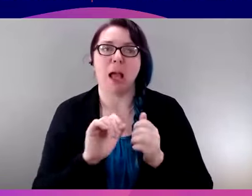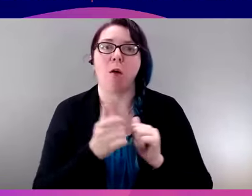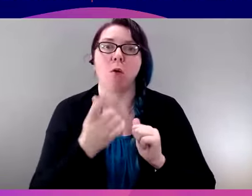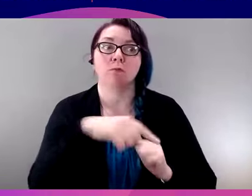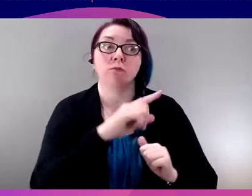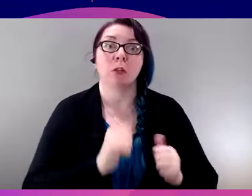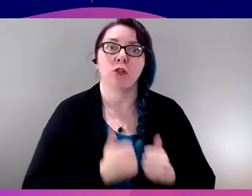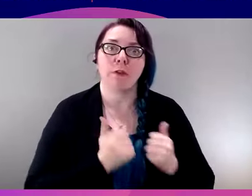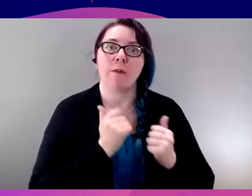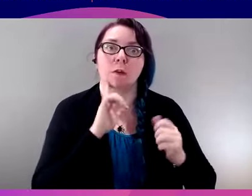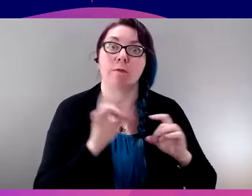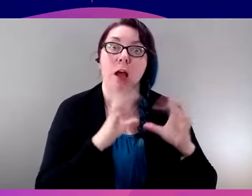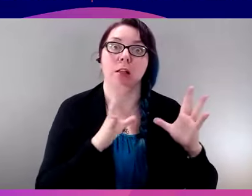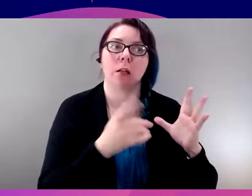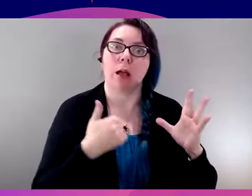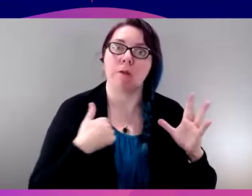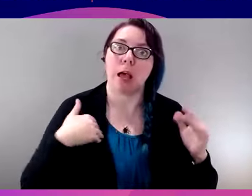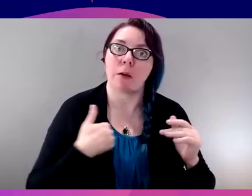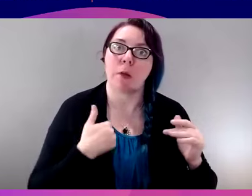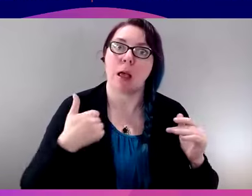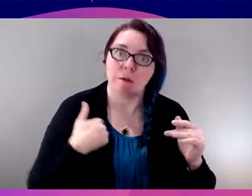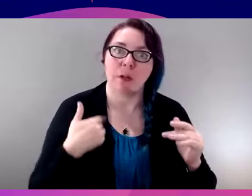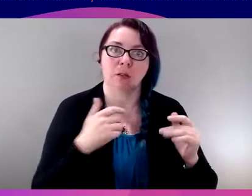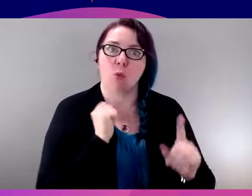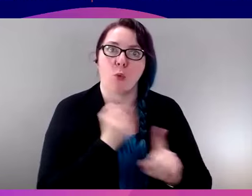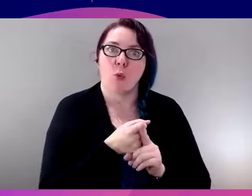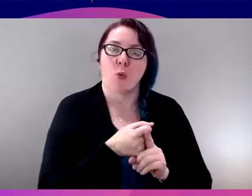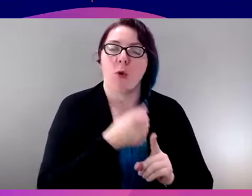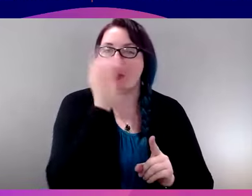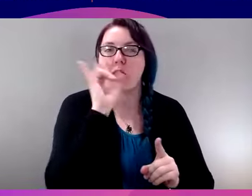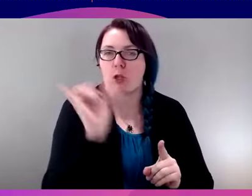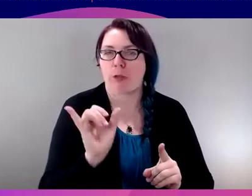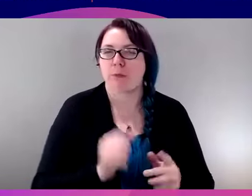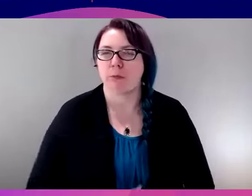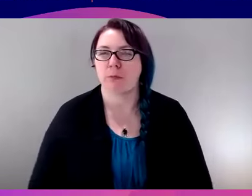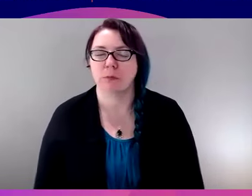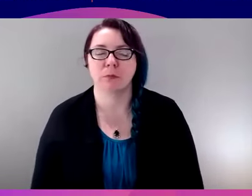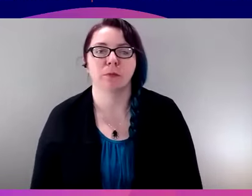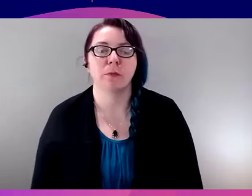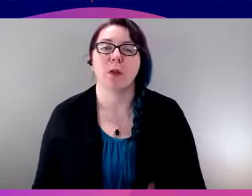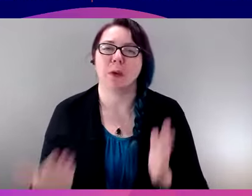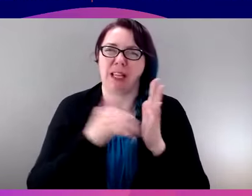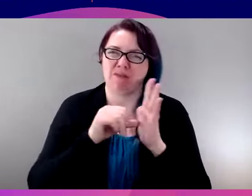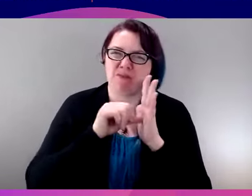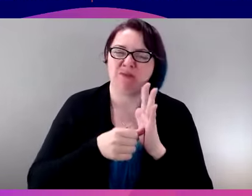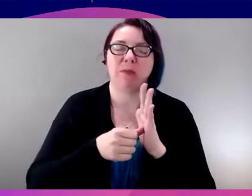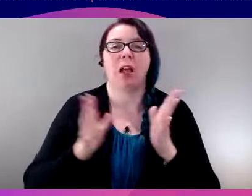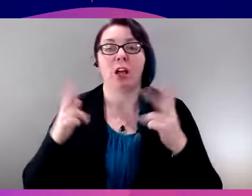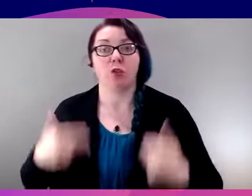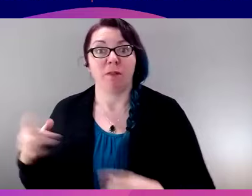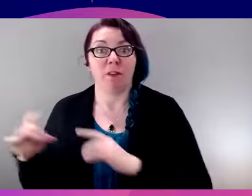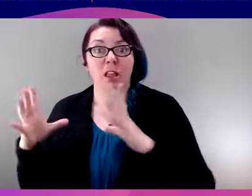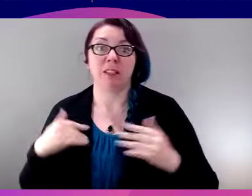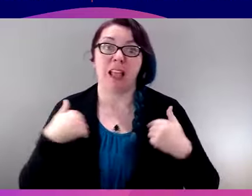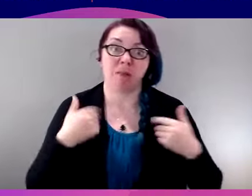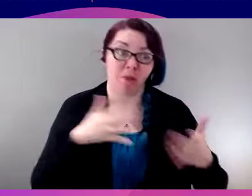animals. So the violence link, like I mentioned, this is the strong link between animal violence and human violence. And there's